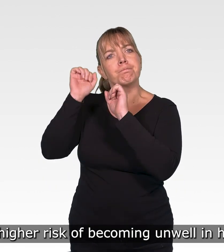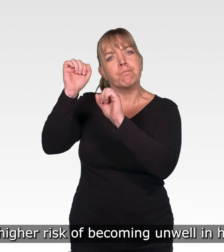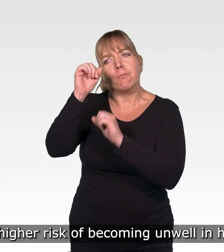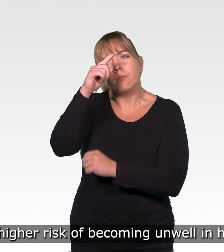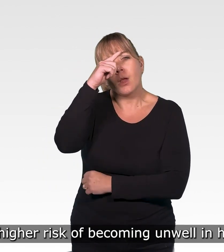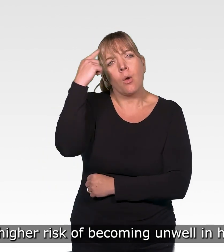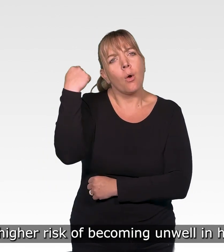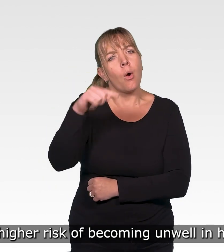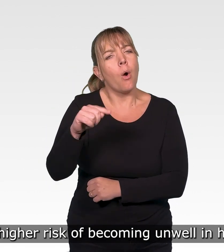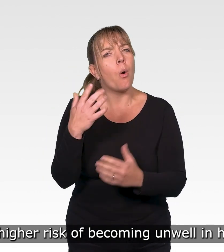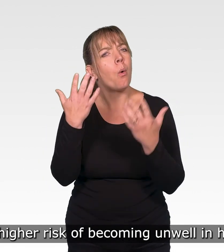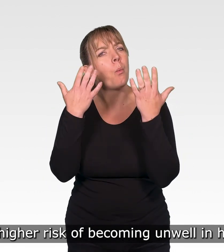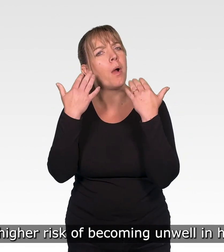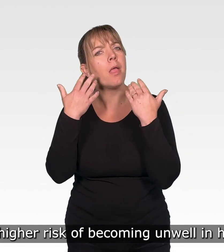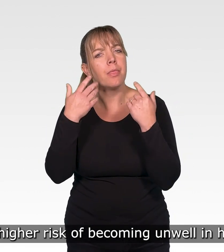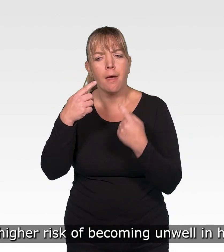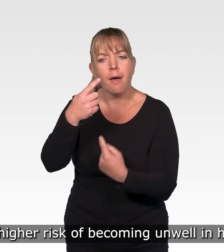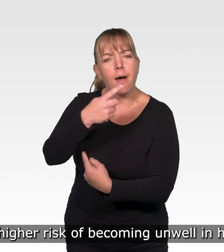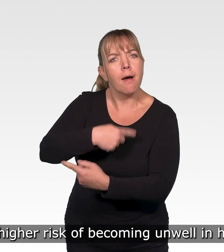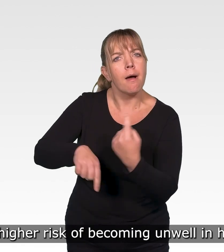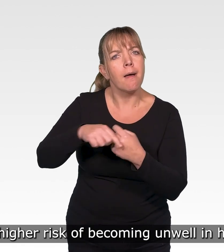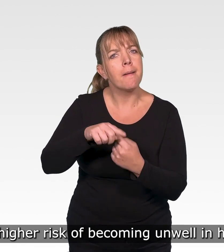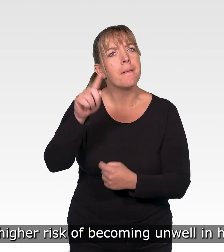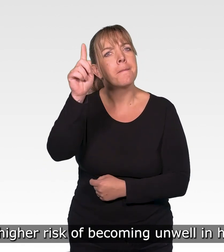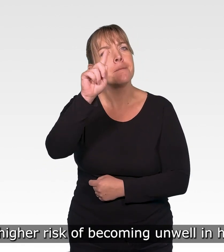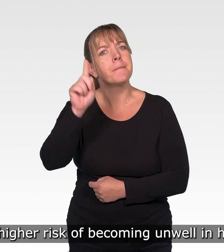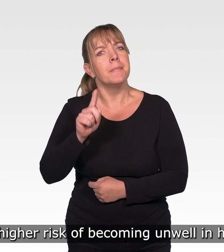People at higher risk of becoming unwell in hot weather.